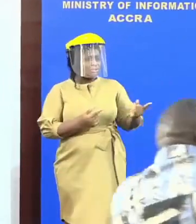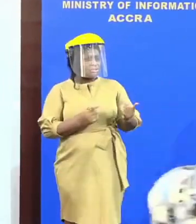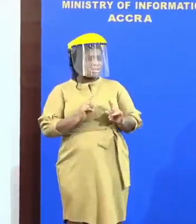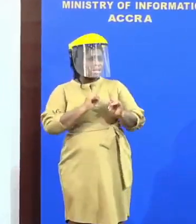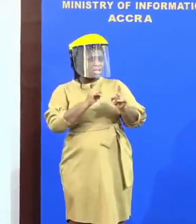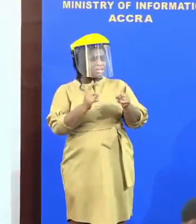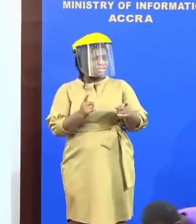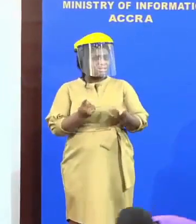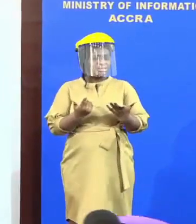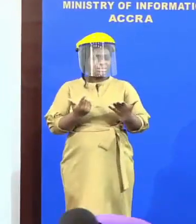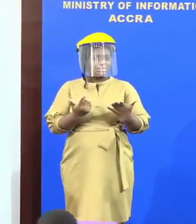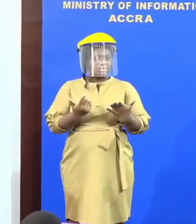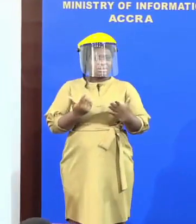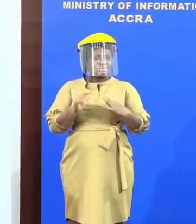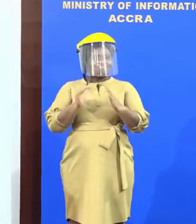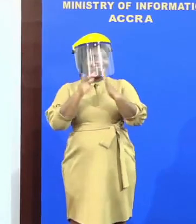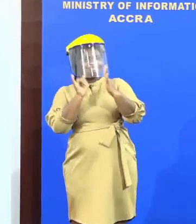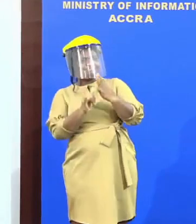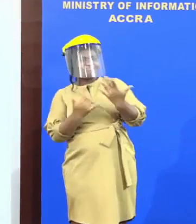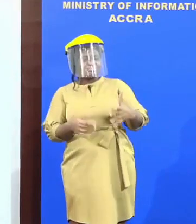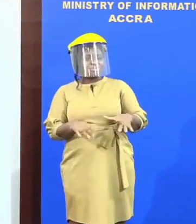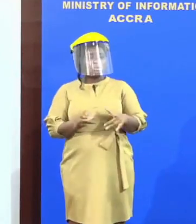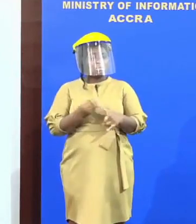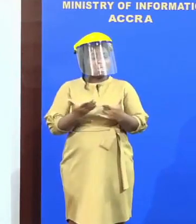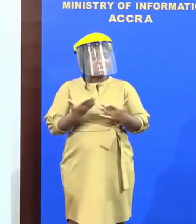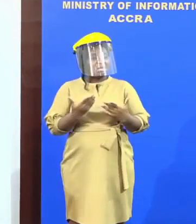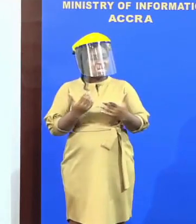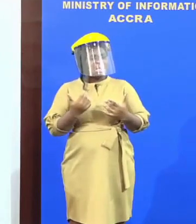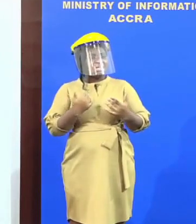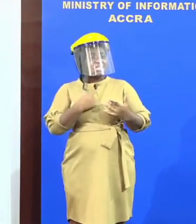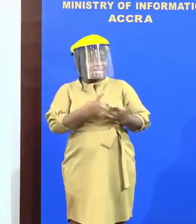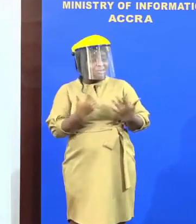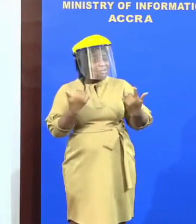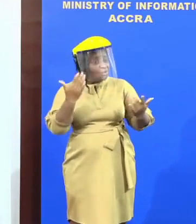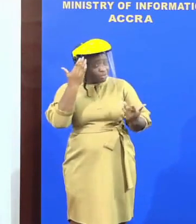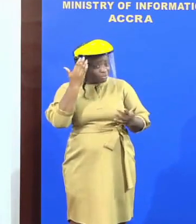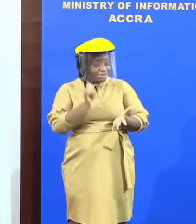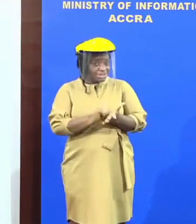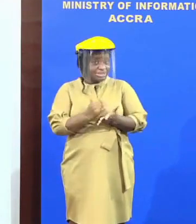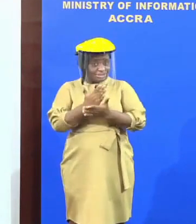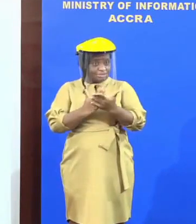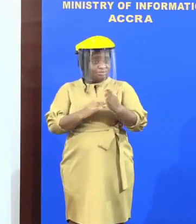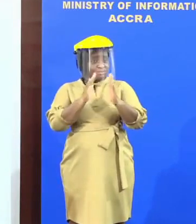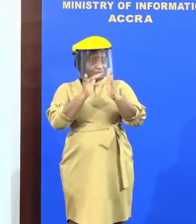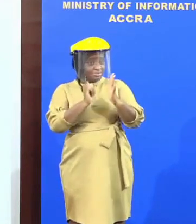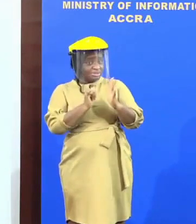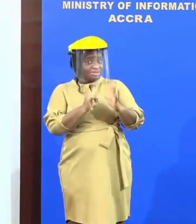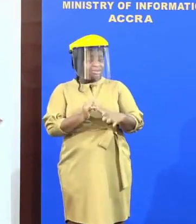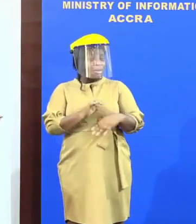question of tighter restrictions, whether or not there's a threshold. You would acknowledge that already some of the restrictions have been tightened.